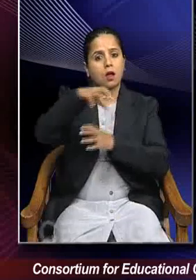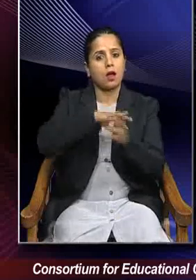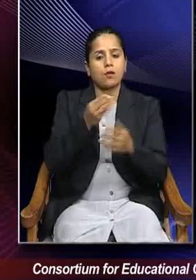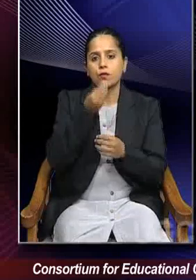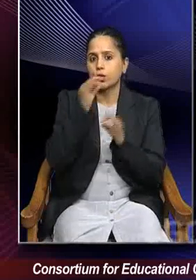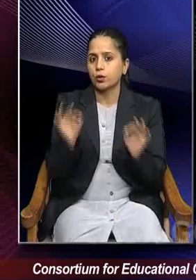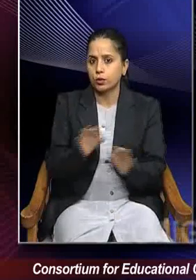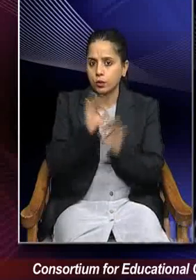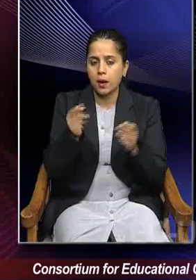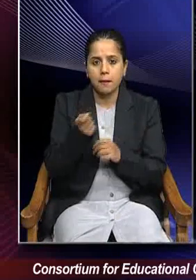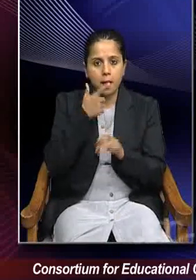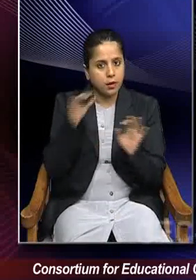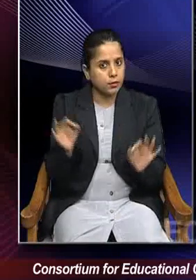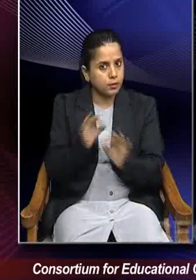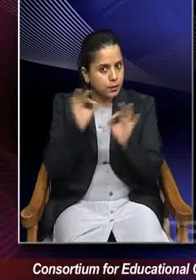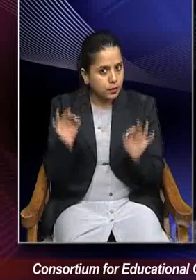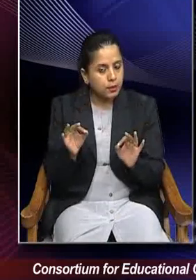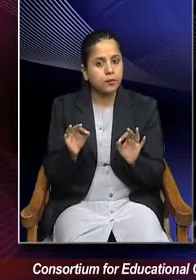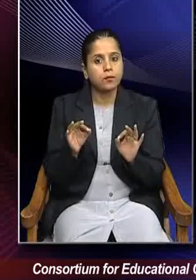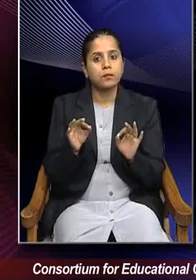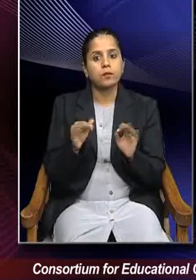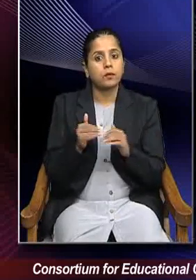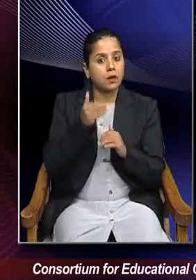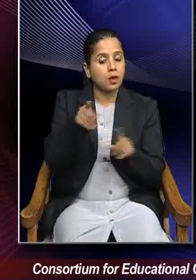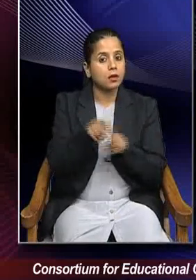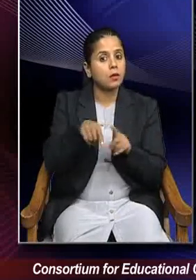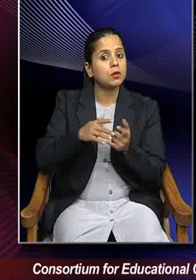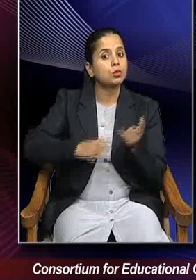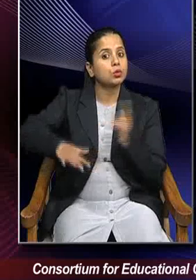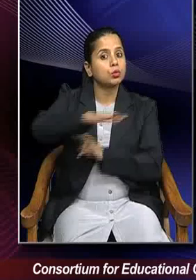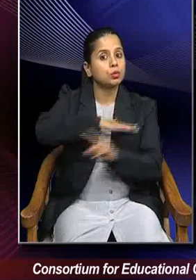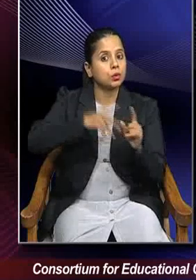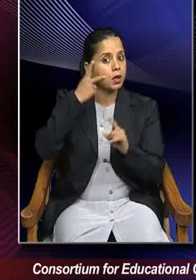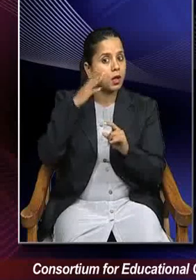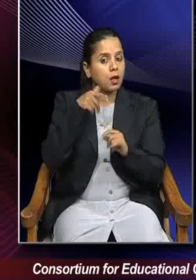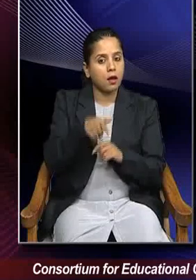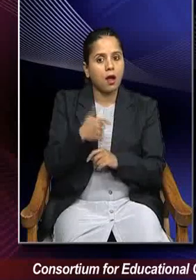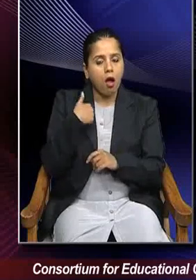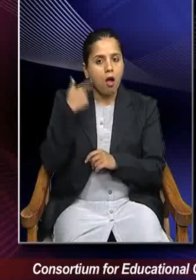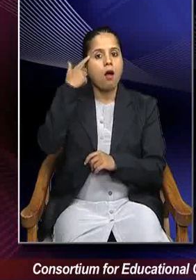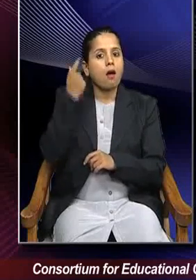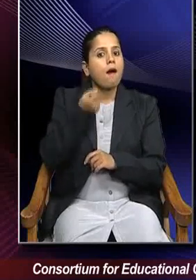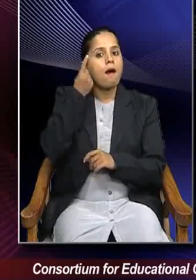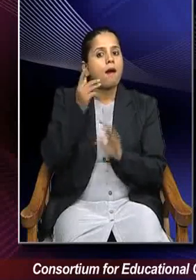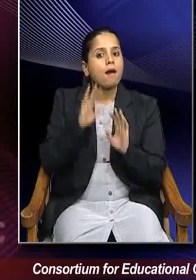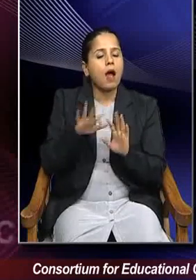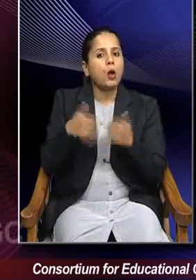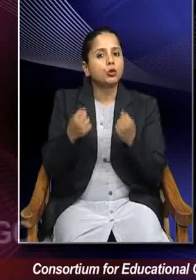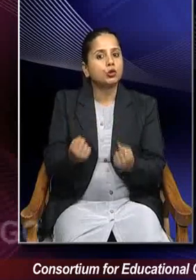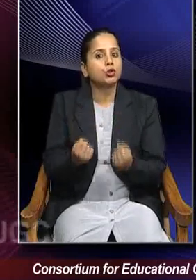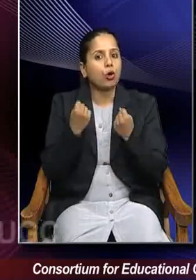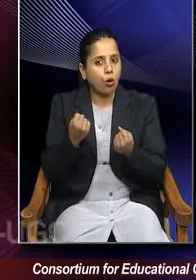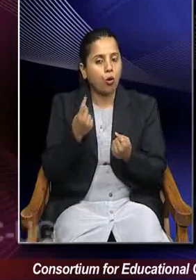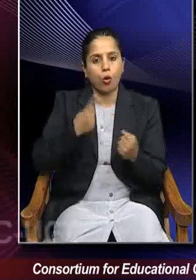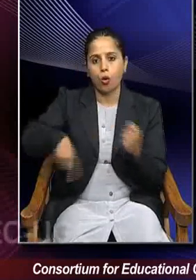food, no medicine, and so in those situations there was this realization of how to strengthen